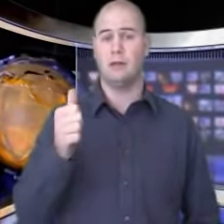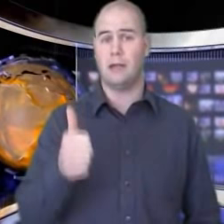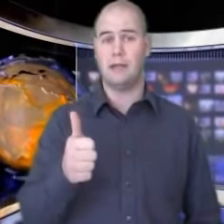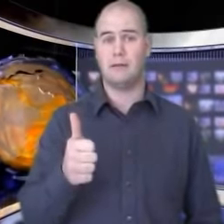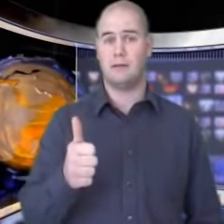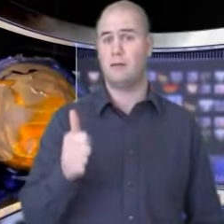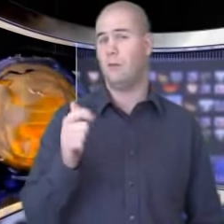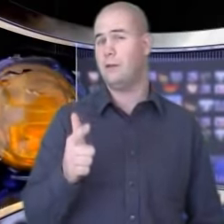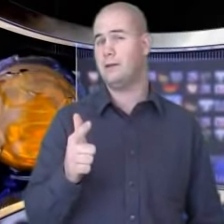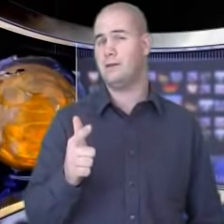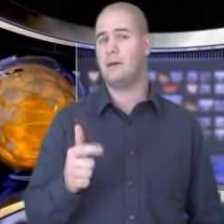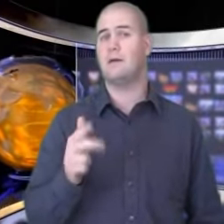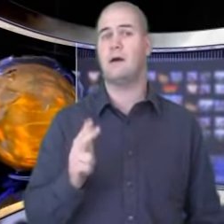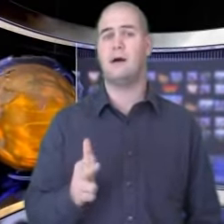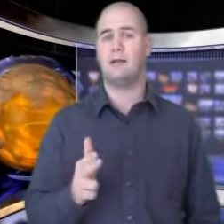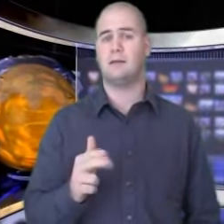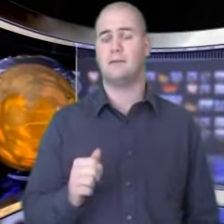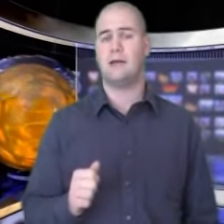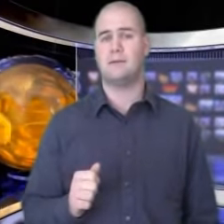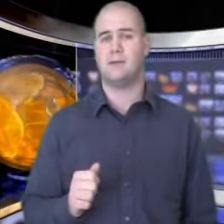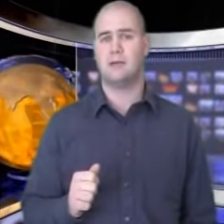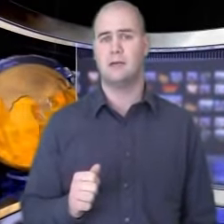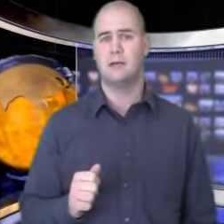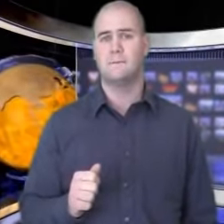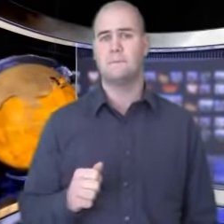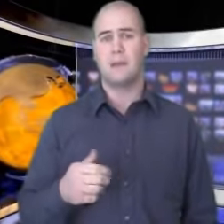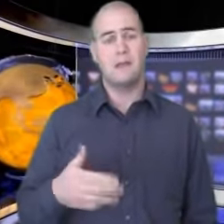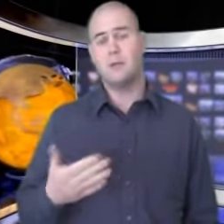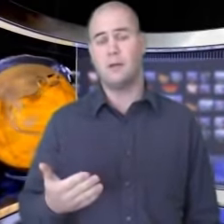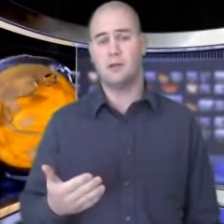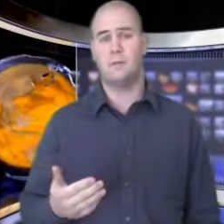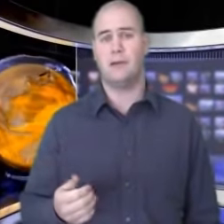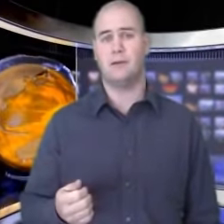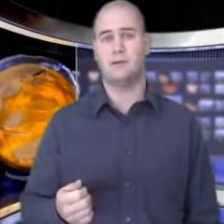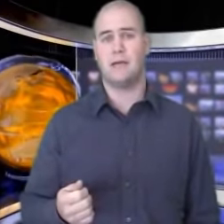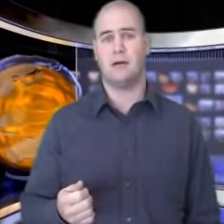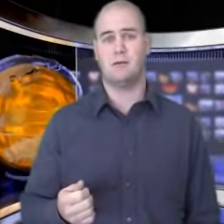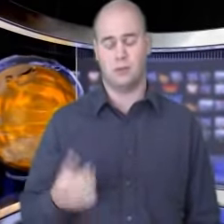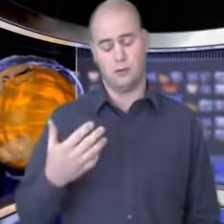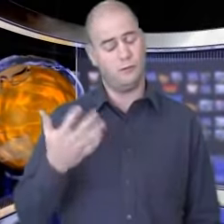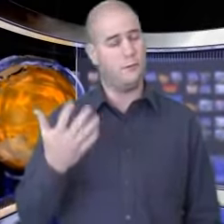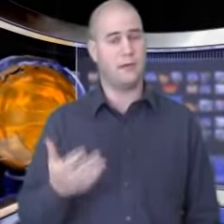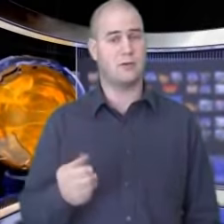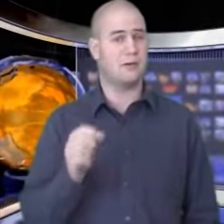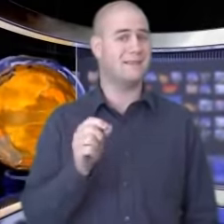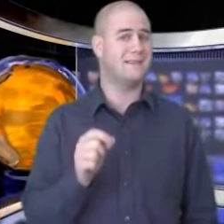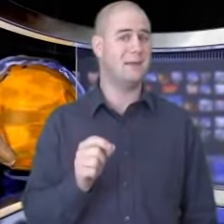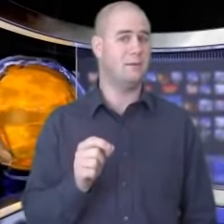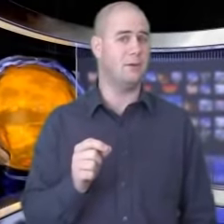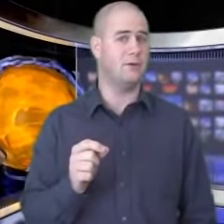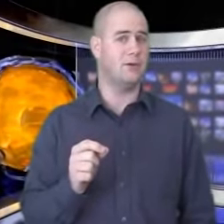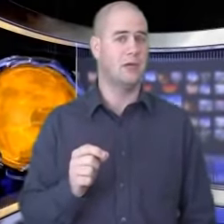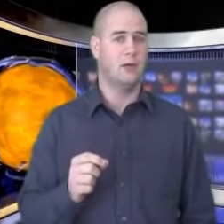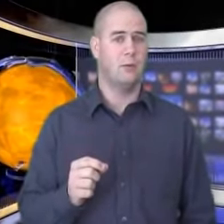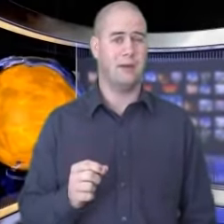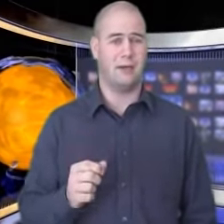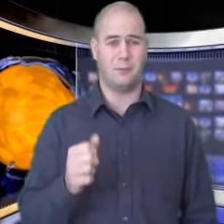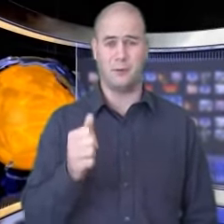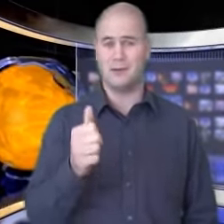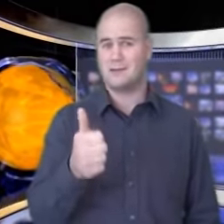length, the width, and the height of the object, and then we multiply those out. So if we measure it in centimeters, we'd end up with a